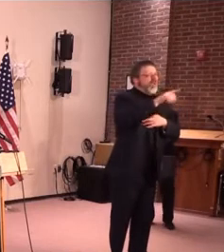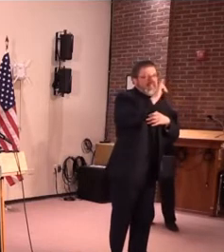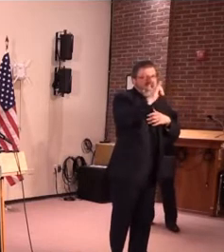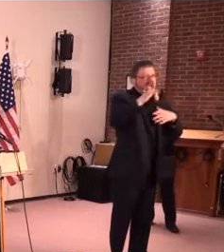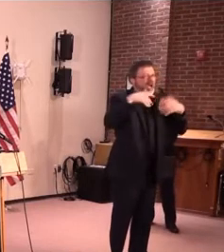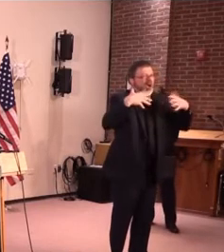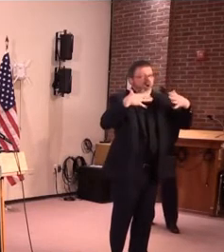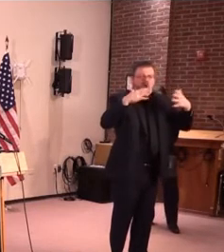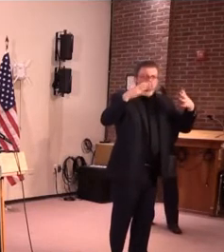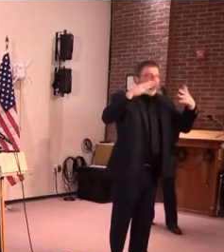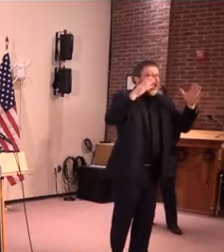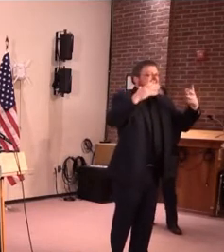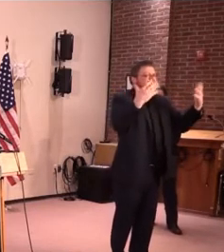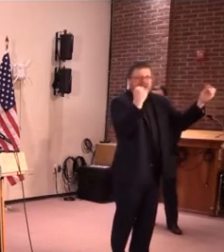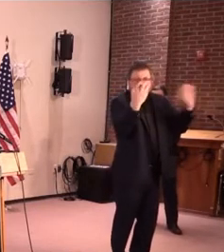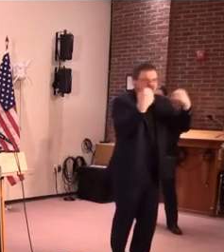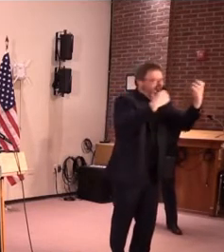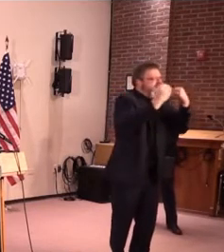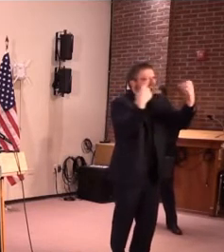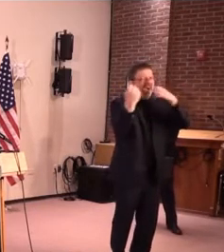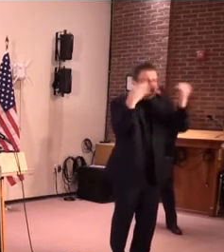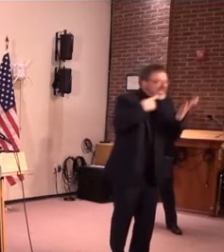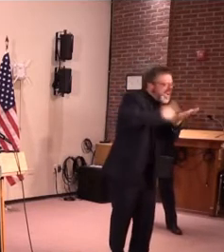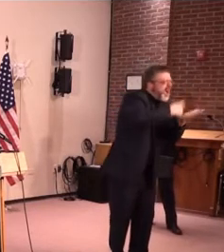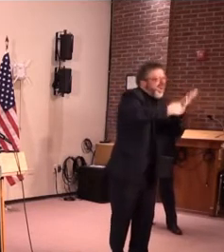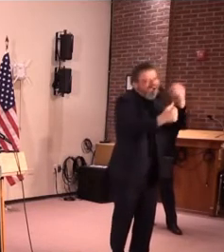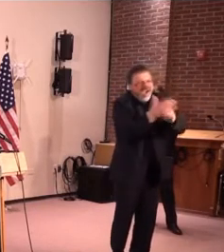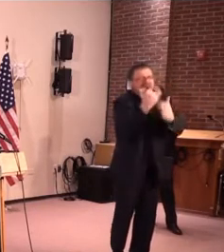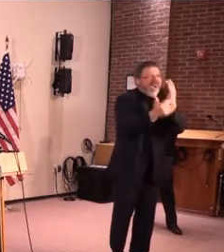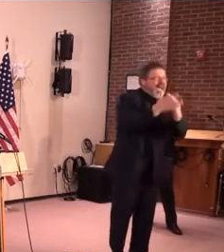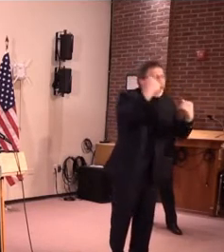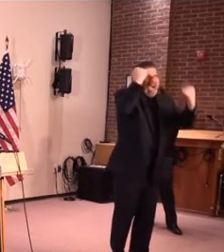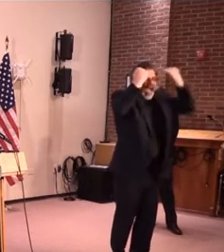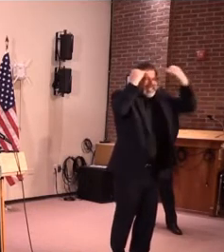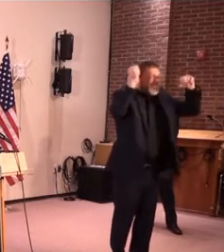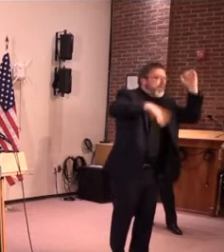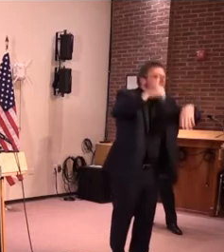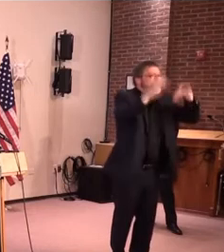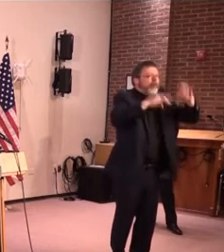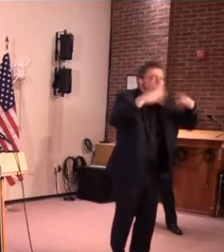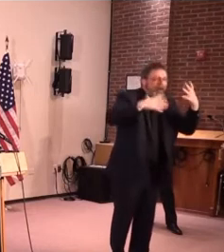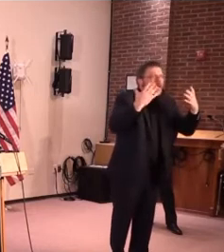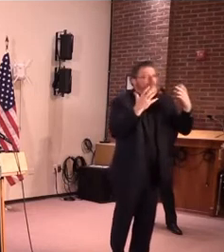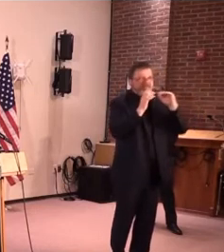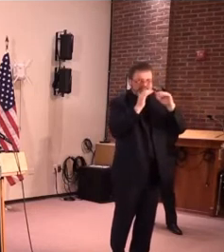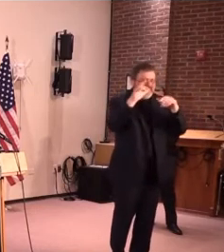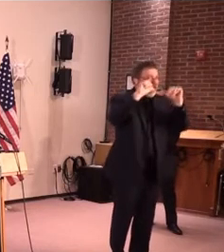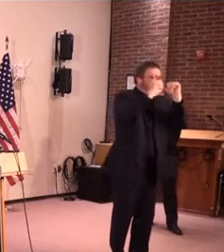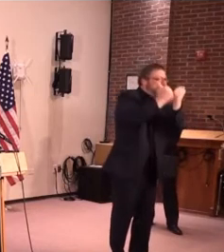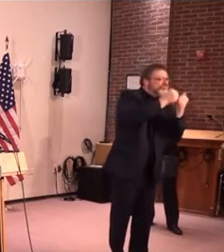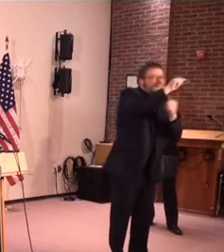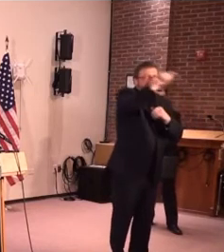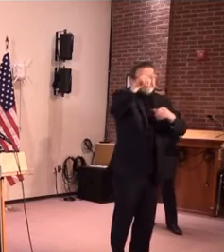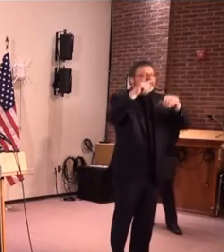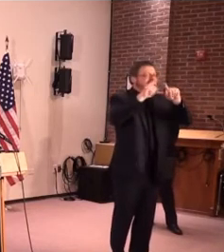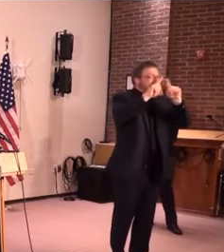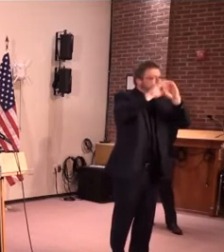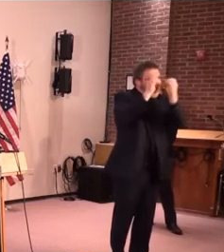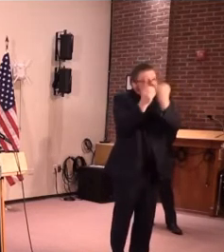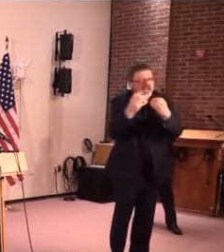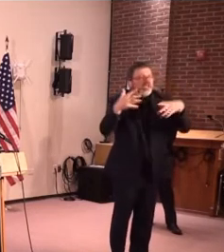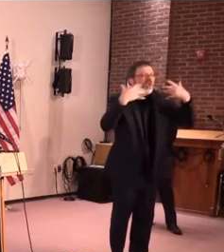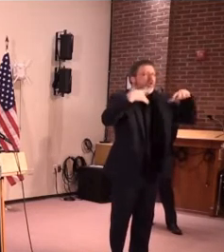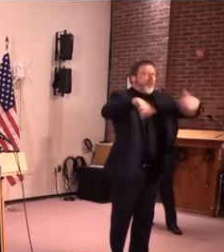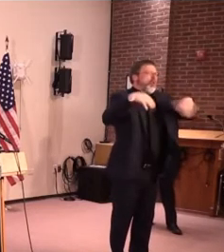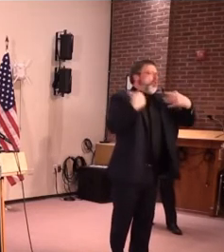associations, trade groups, legislators, and others as we've worked towards these solutions that we are presenting today. This